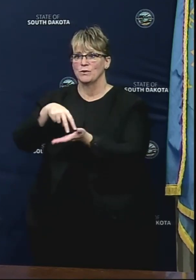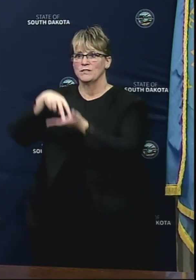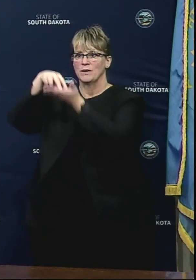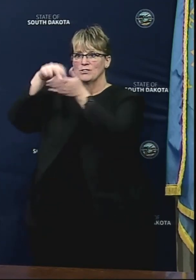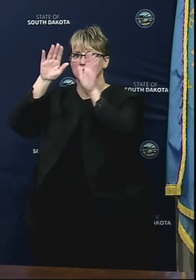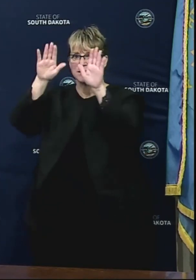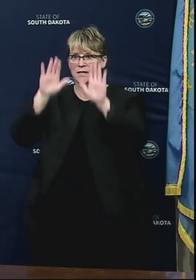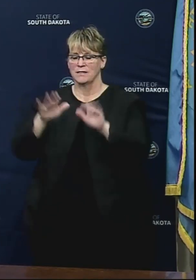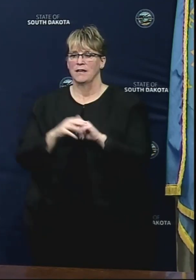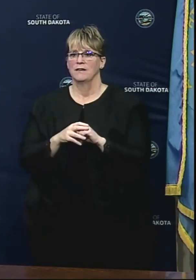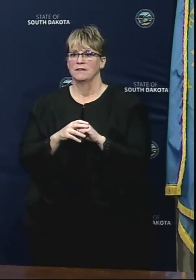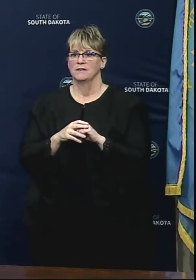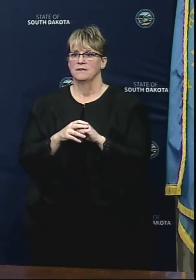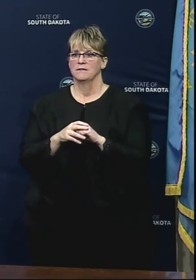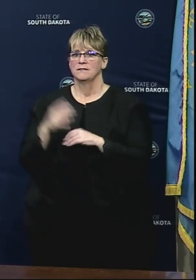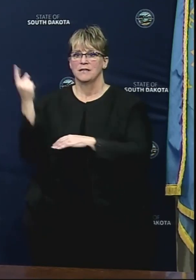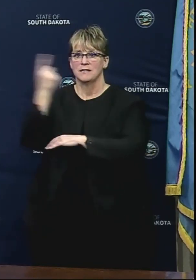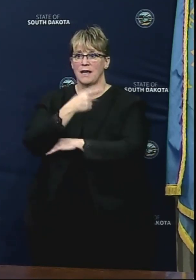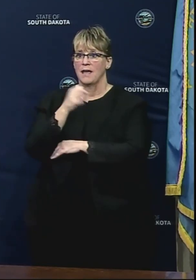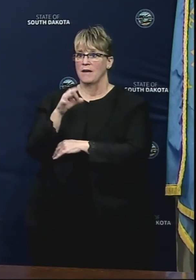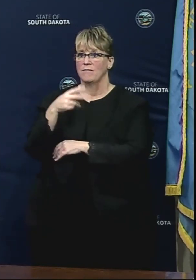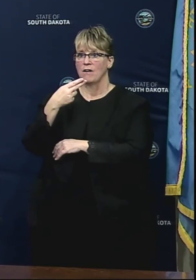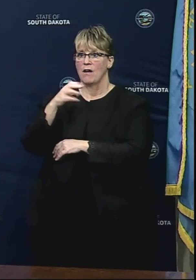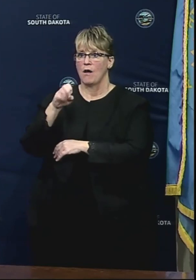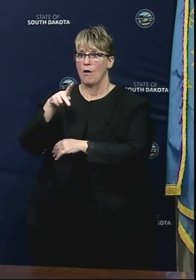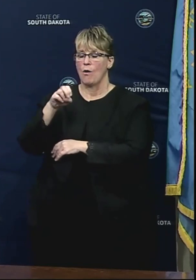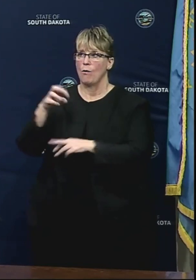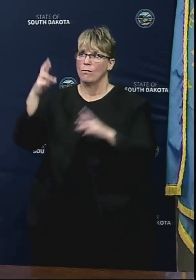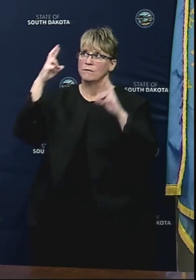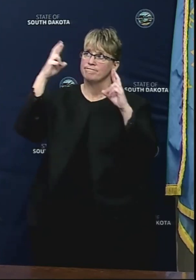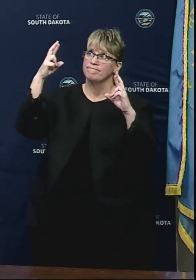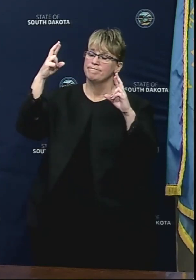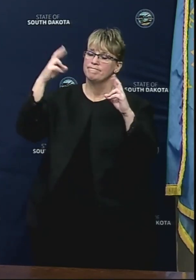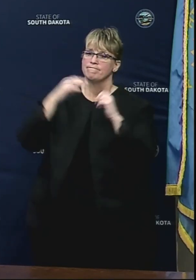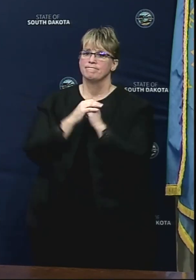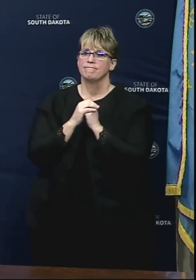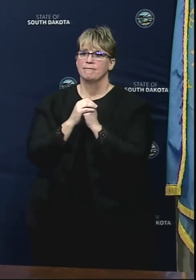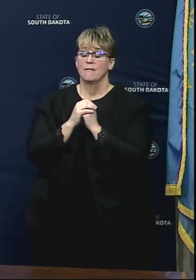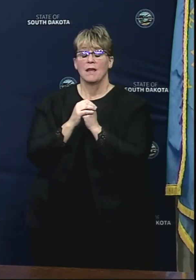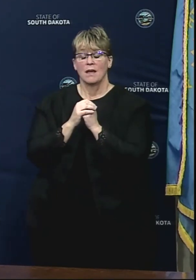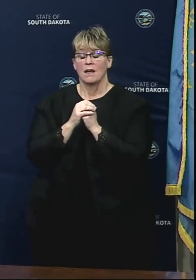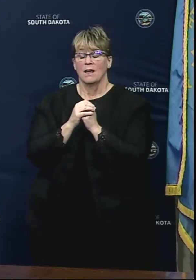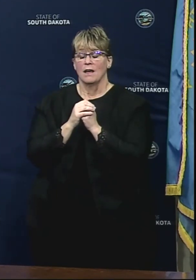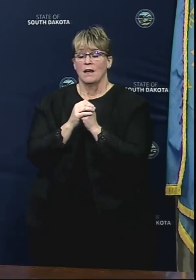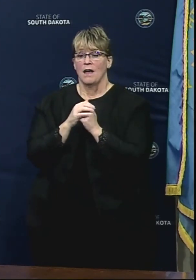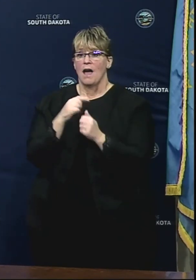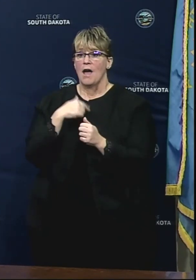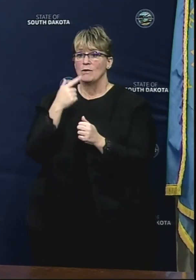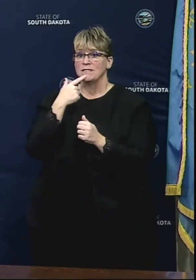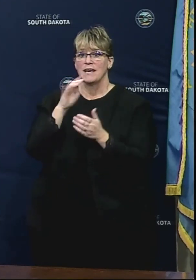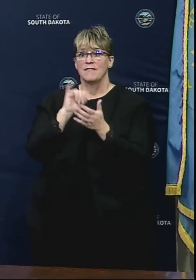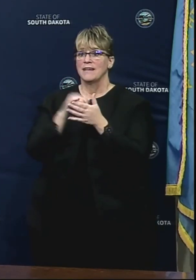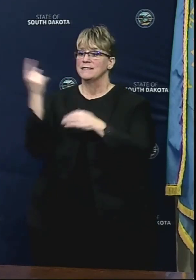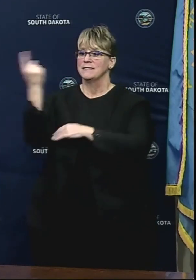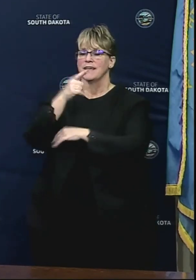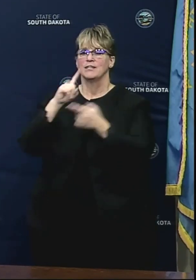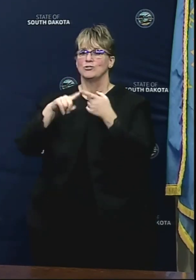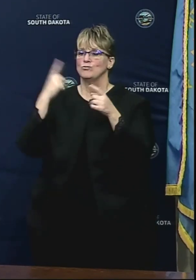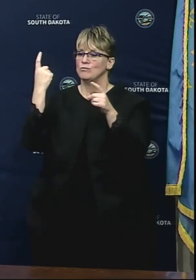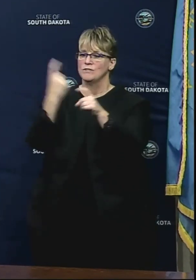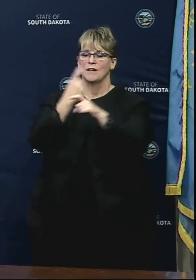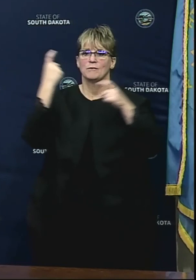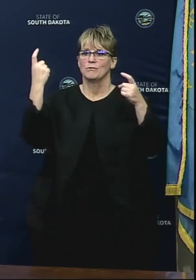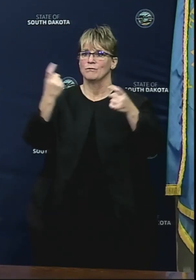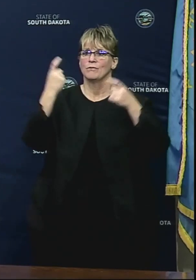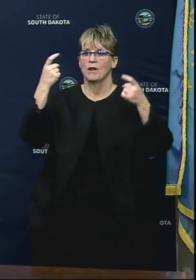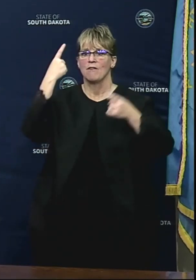a day of hope, and I would say that is a celebration day, typically every year